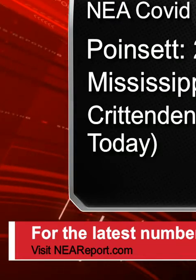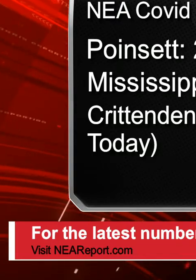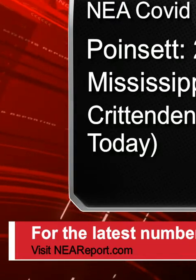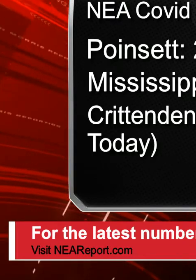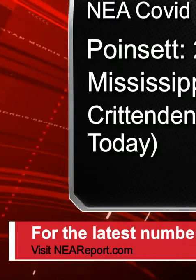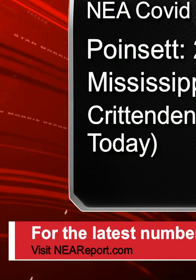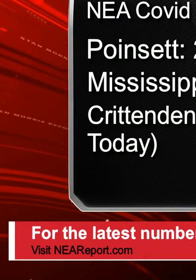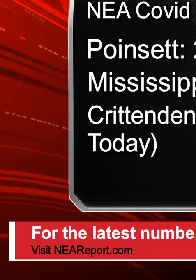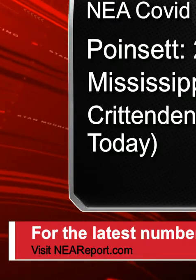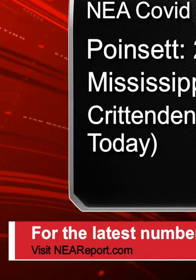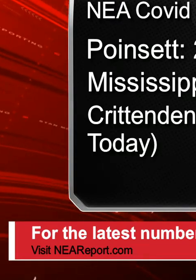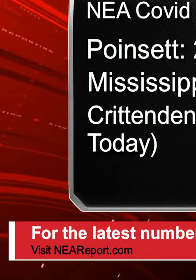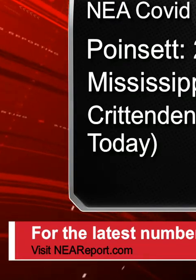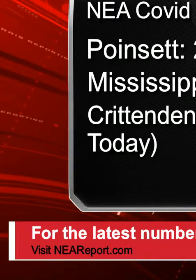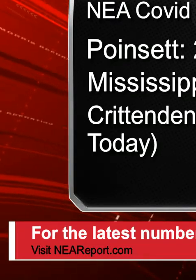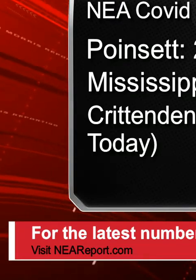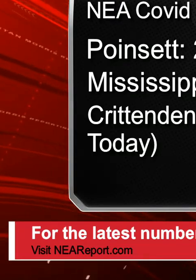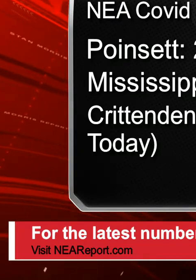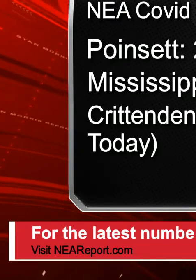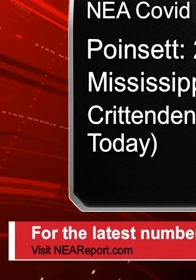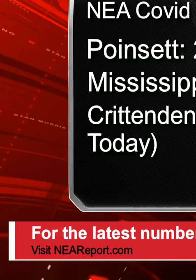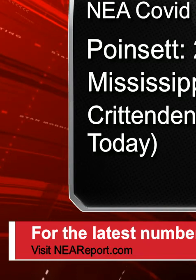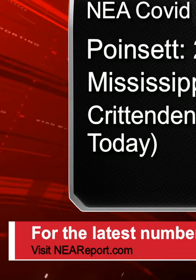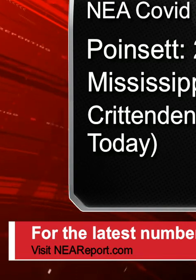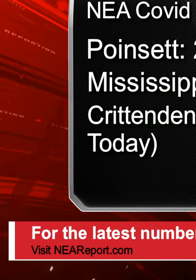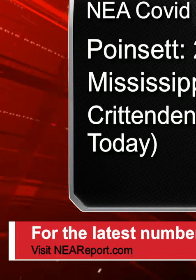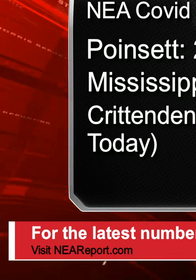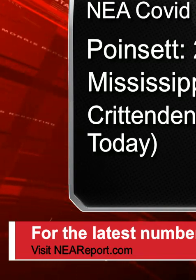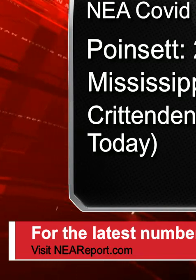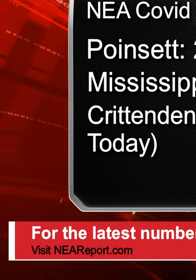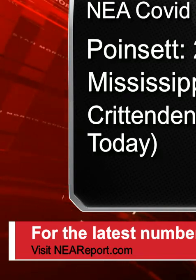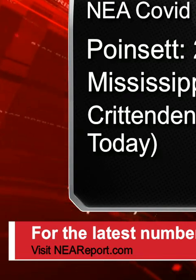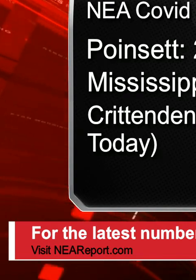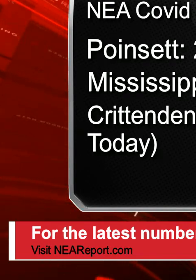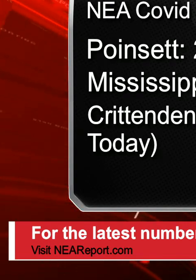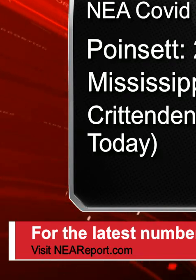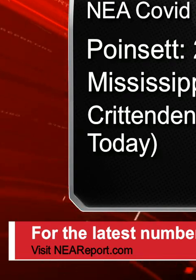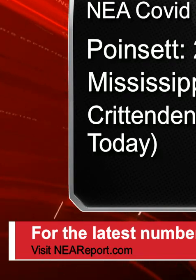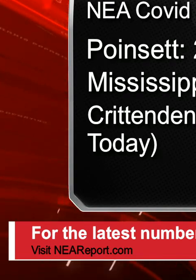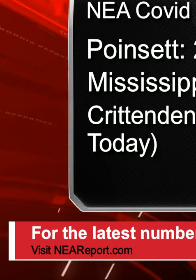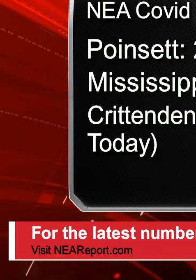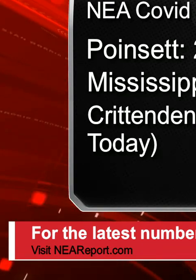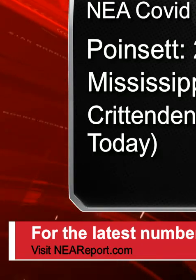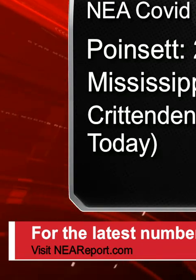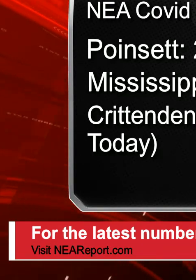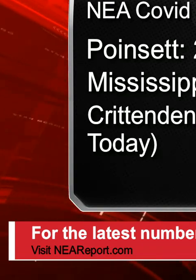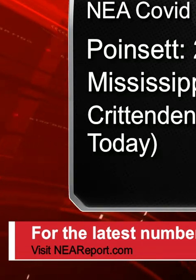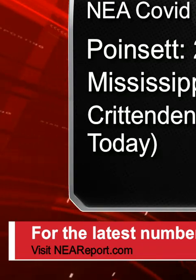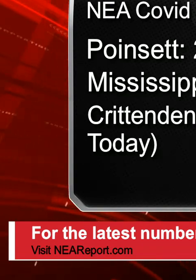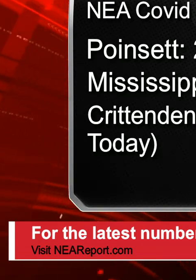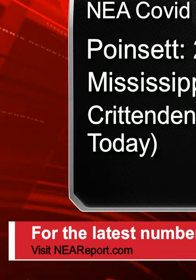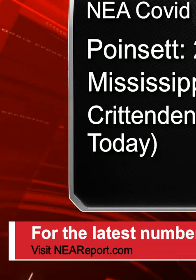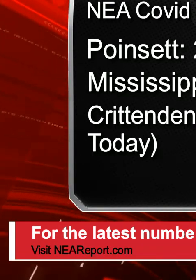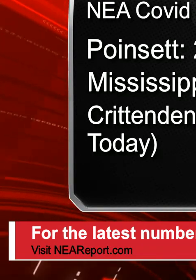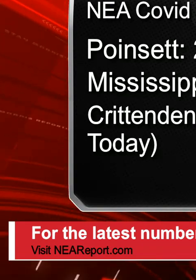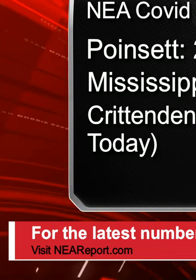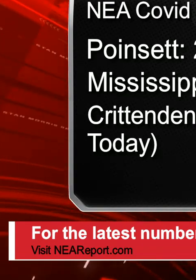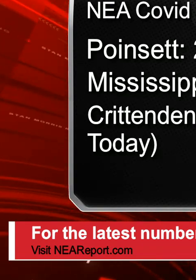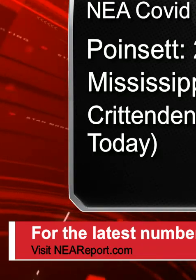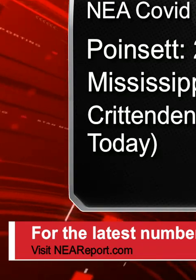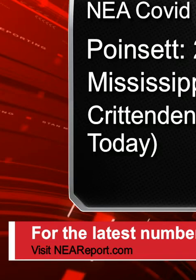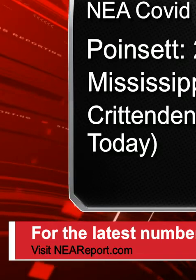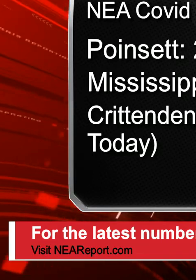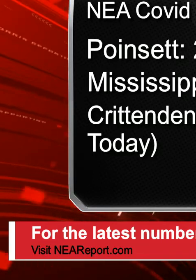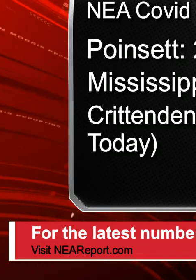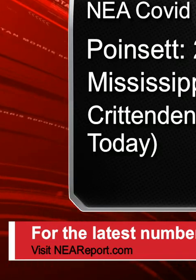other counties have just simply not yet been updated, but they will. The Arkansas Department of Health, I'm going to refresh it just on the off